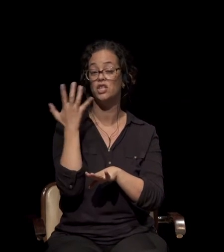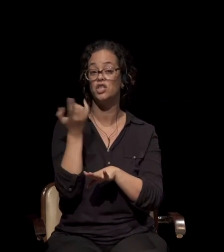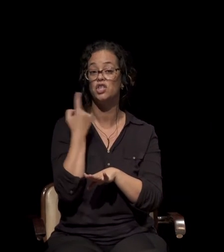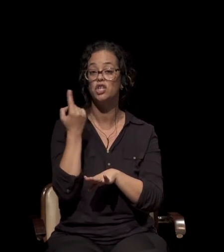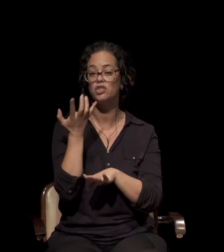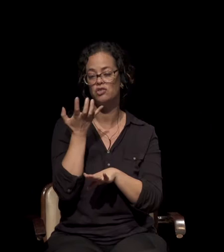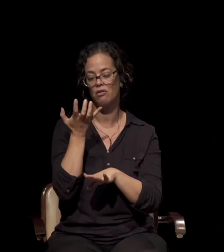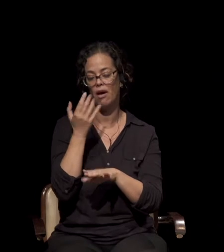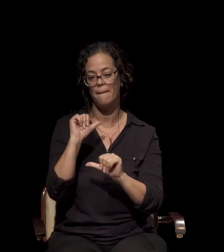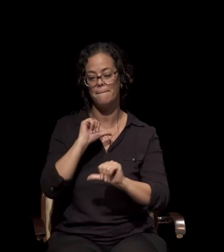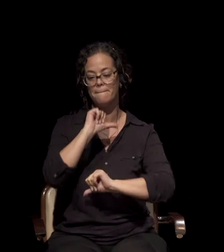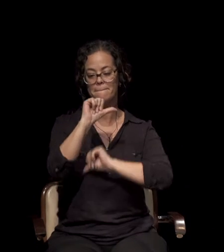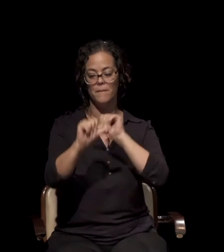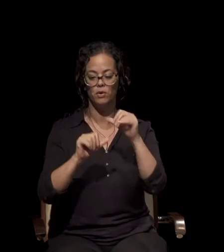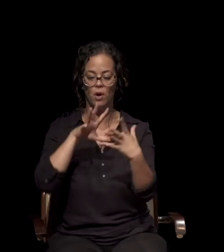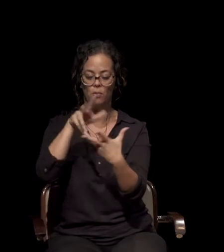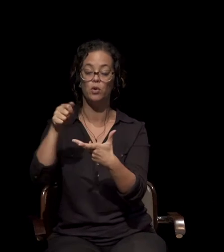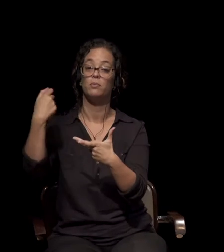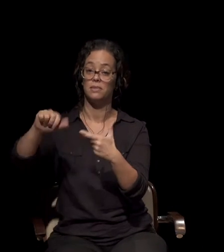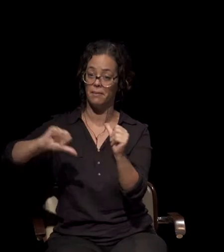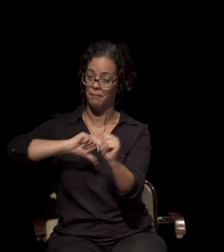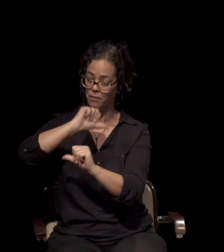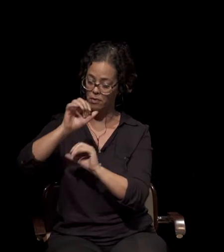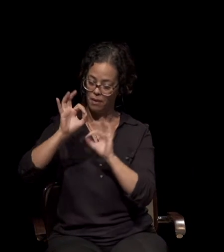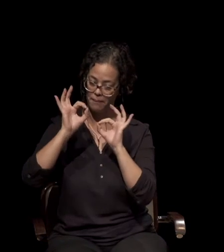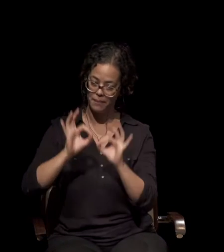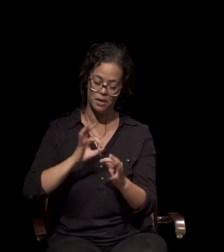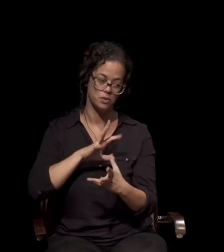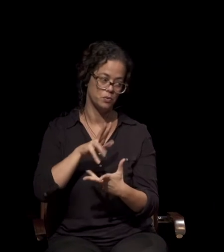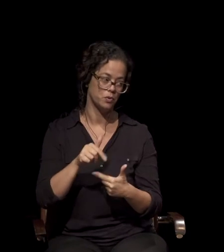On the other hand, Gray admonishes adults for